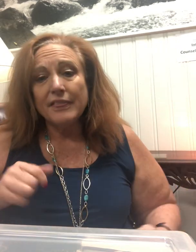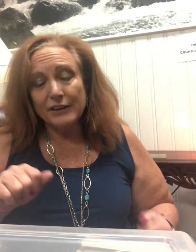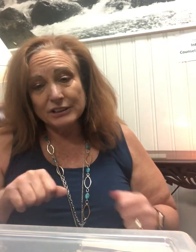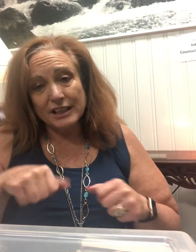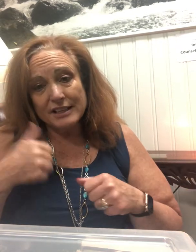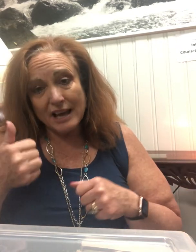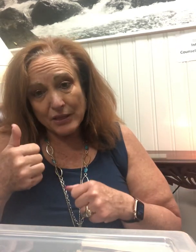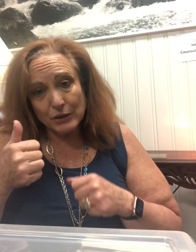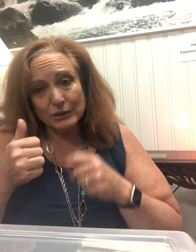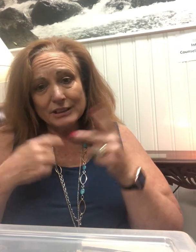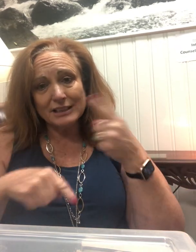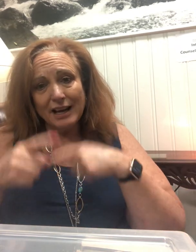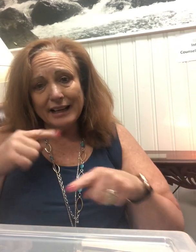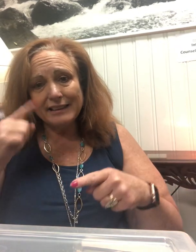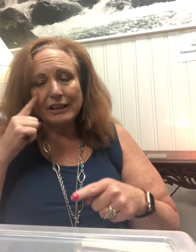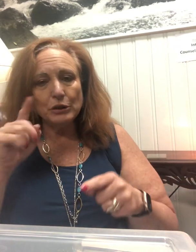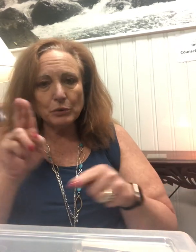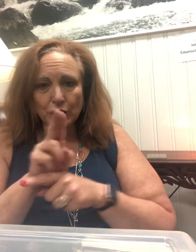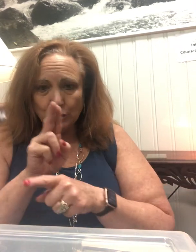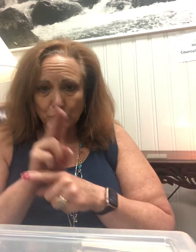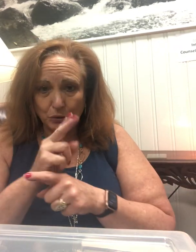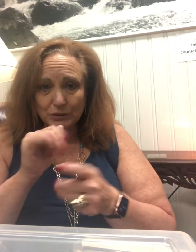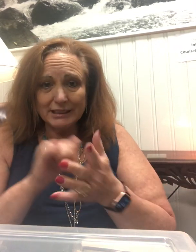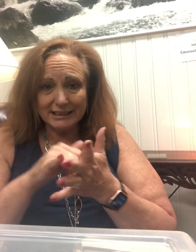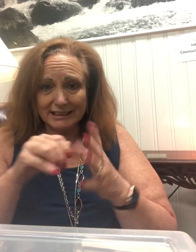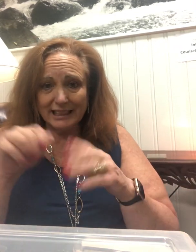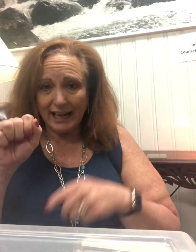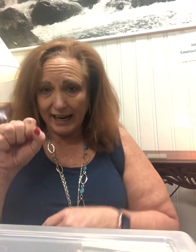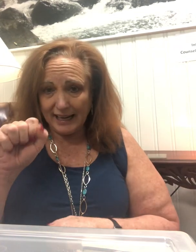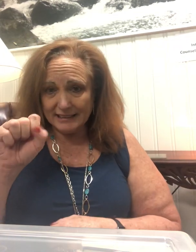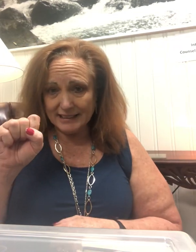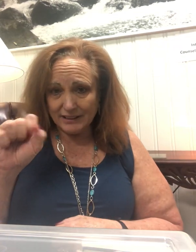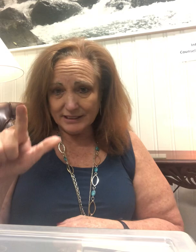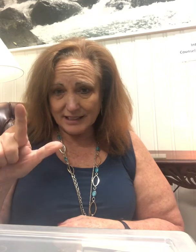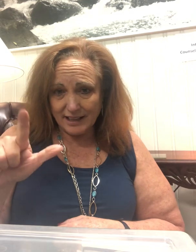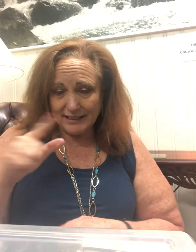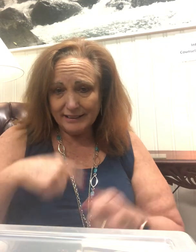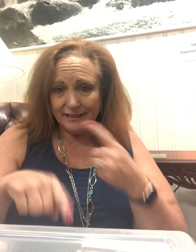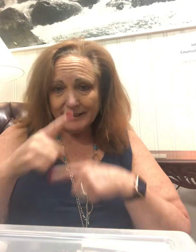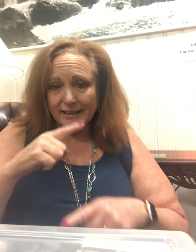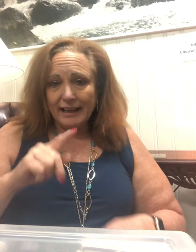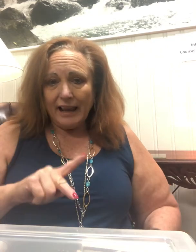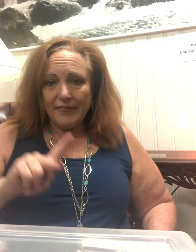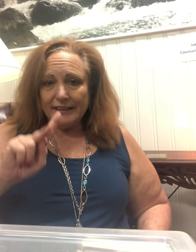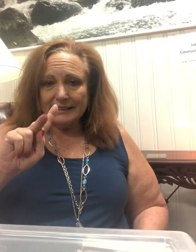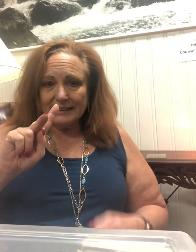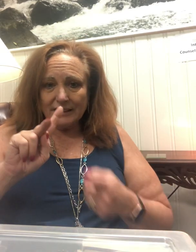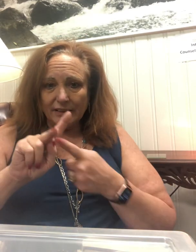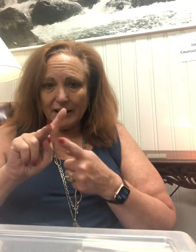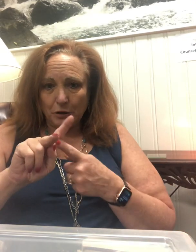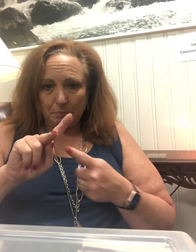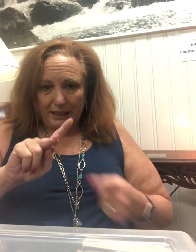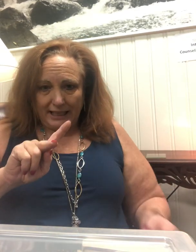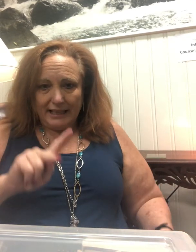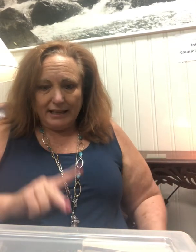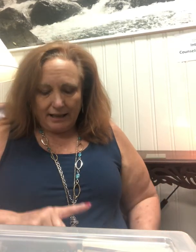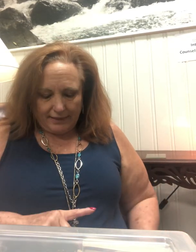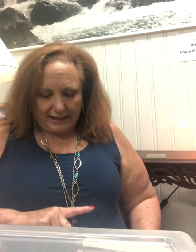There's another sign that you can use. This is an ASL sign. And this is the letter P that